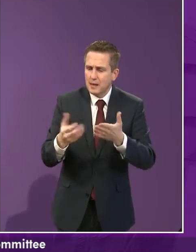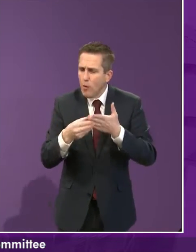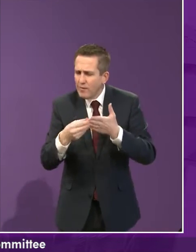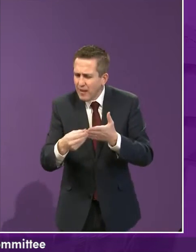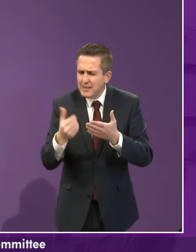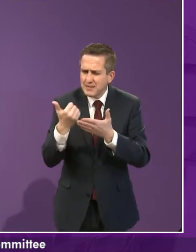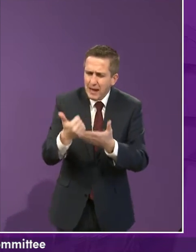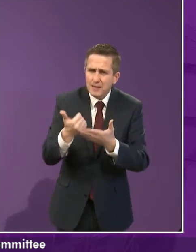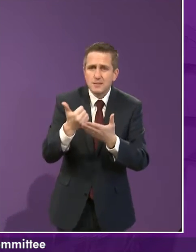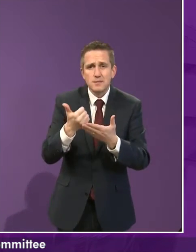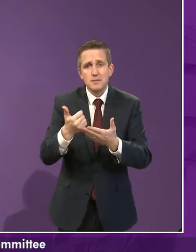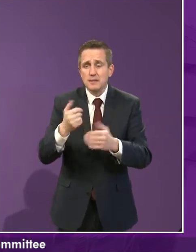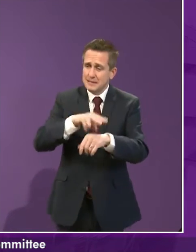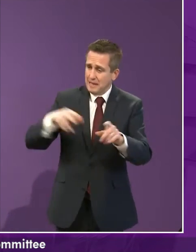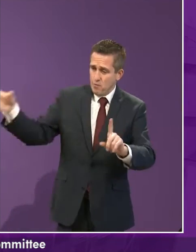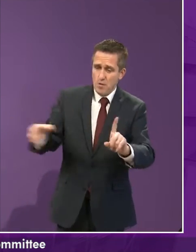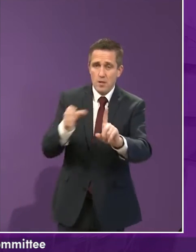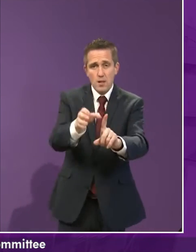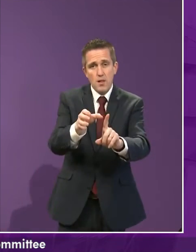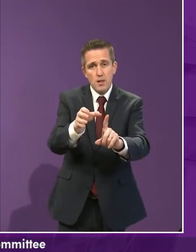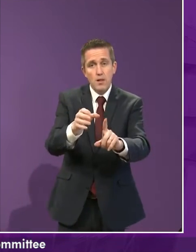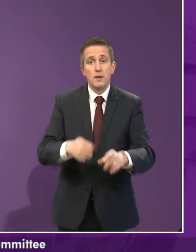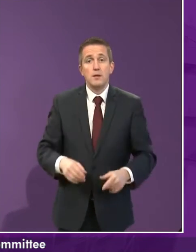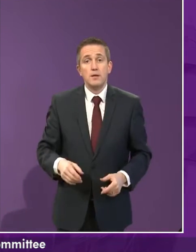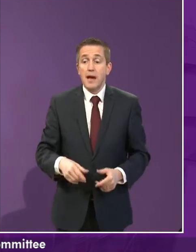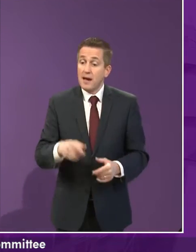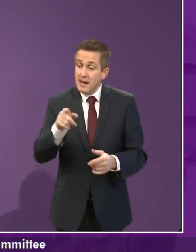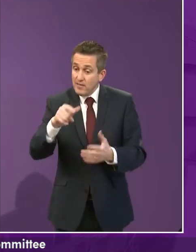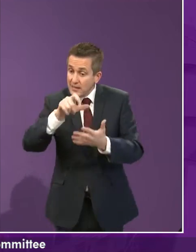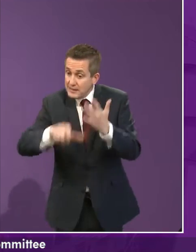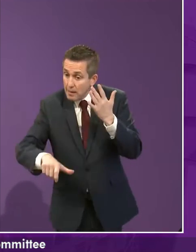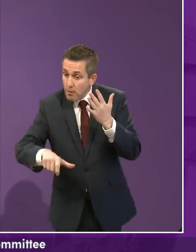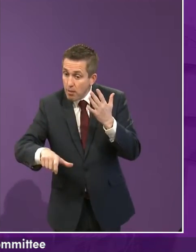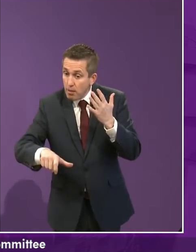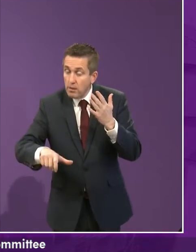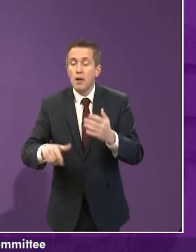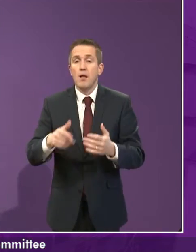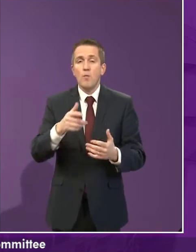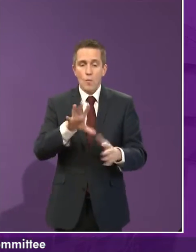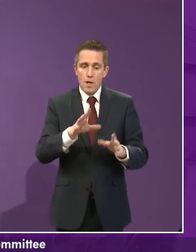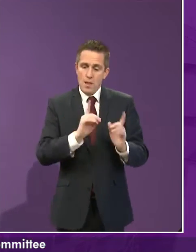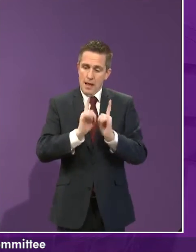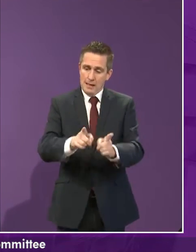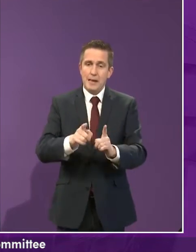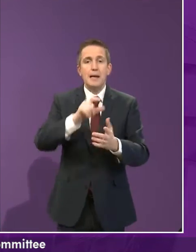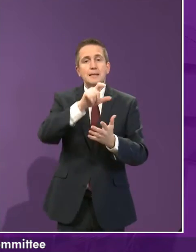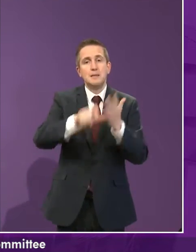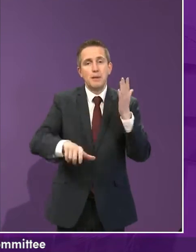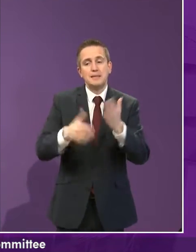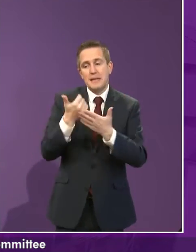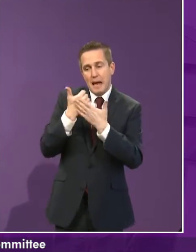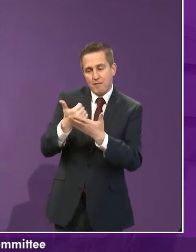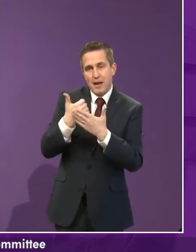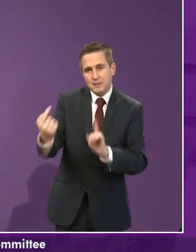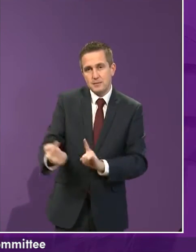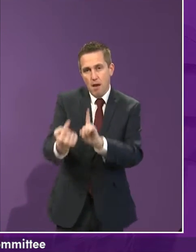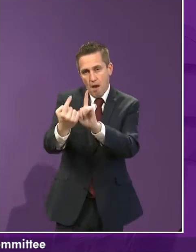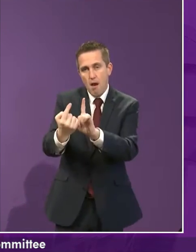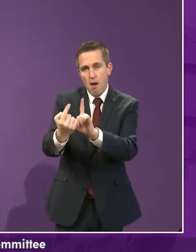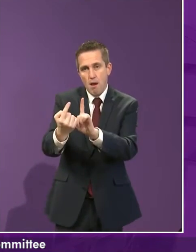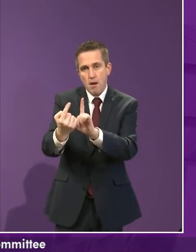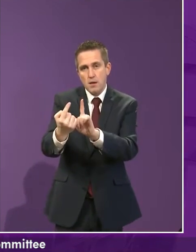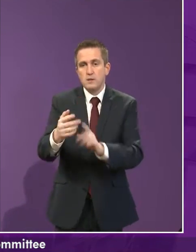staff available. If a student that's got a disability, they have a named disability advisors, and we try to make sure there's a sort of a triangulation